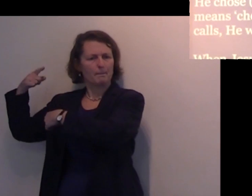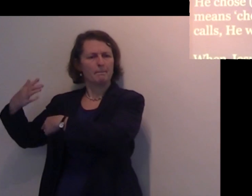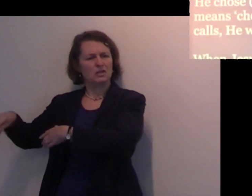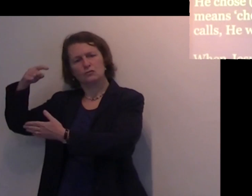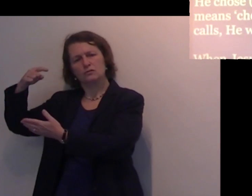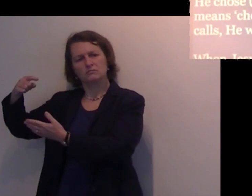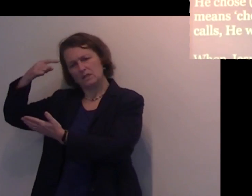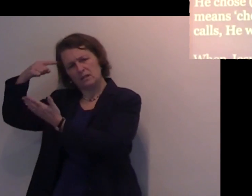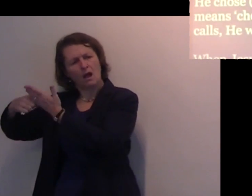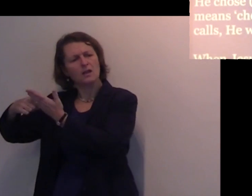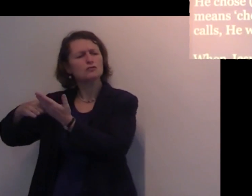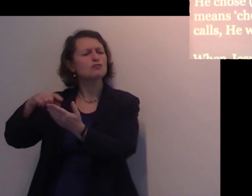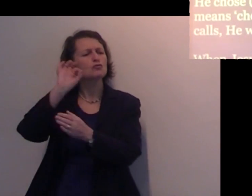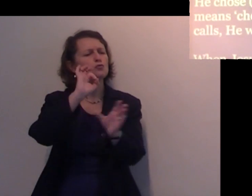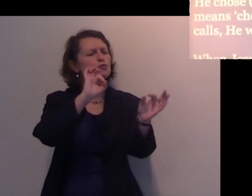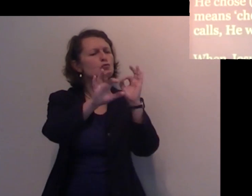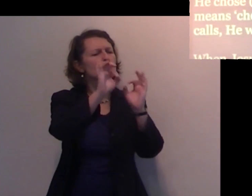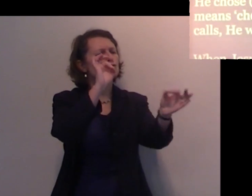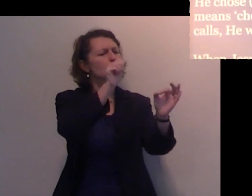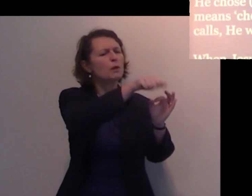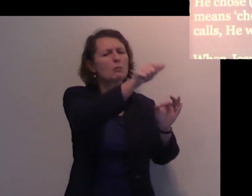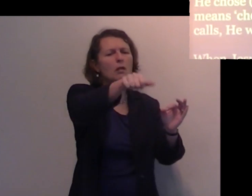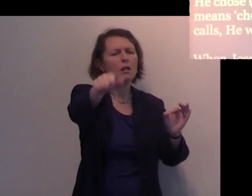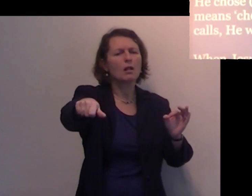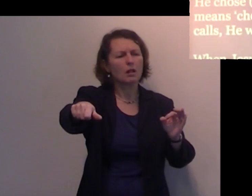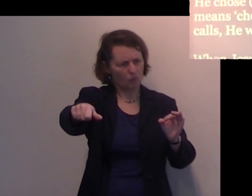They are called the elect, means chosen.